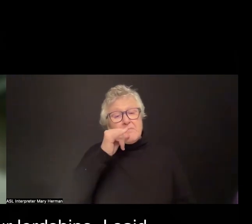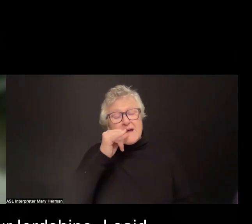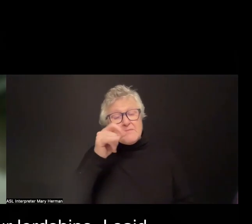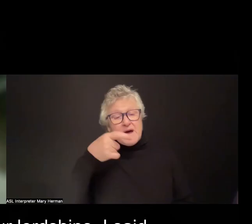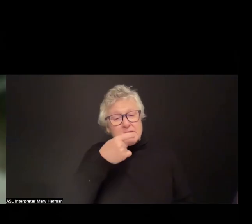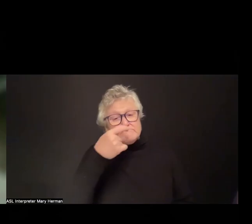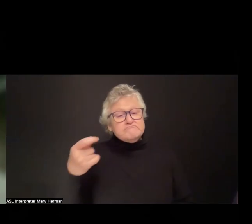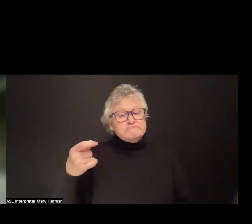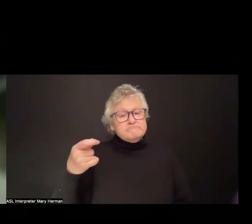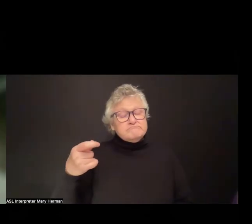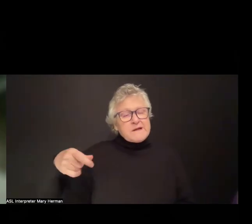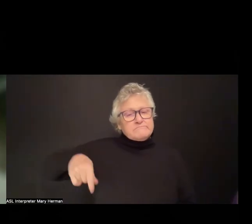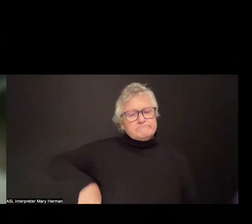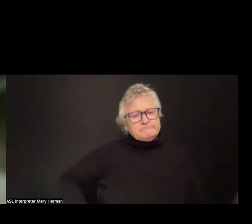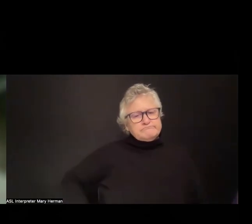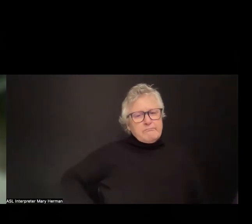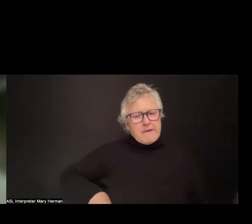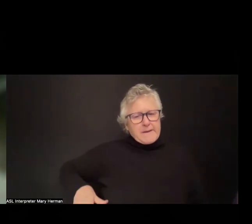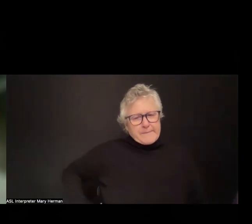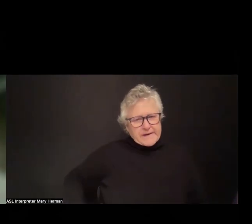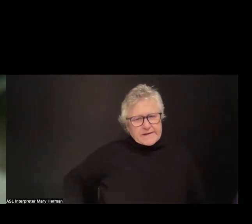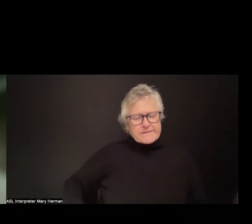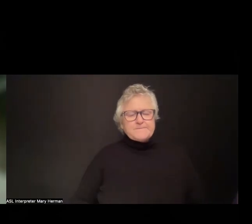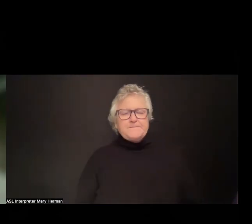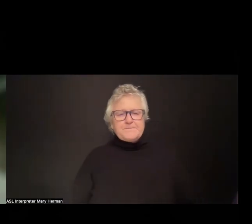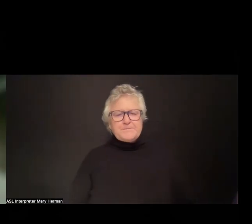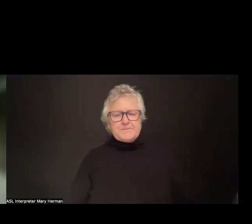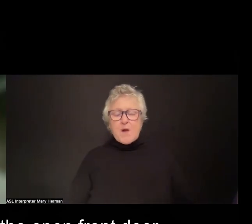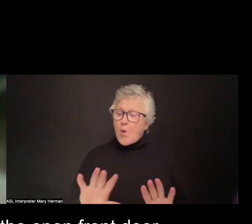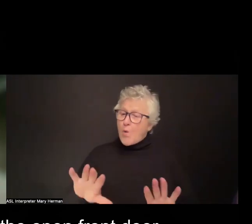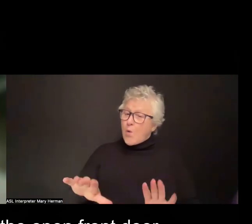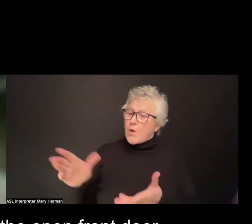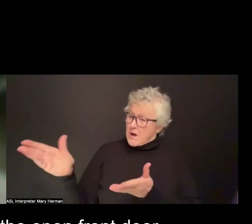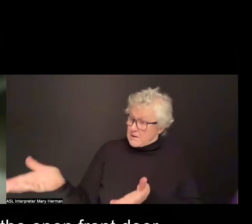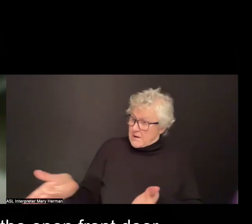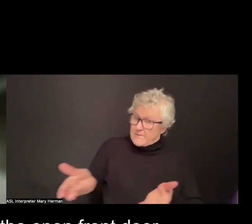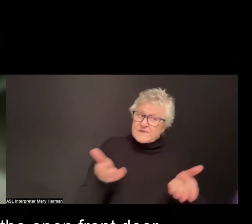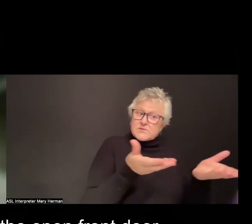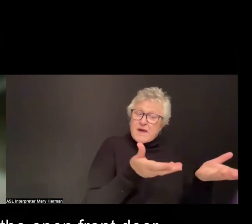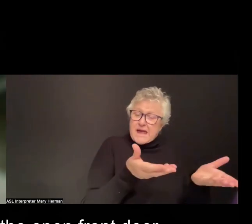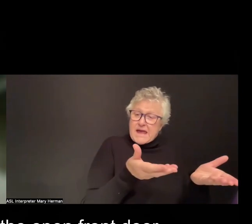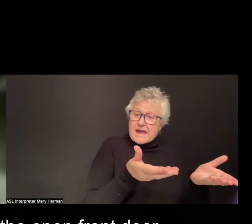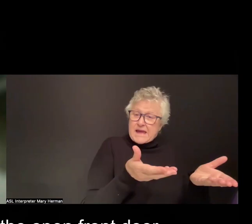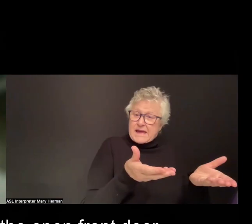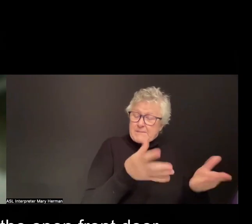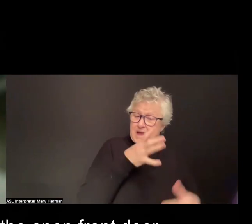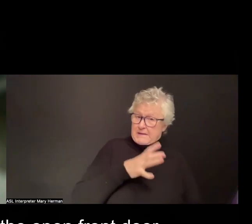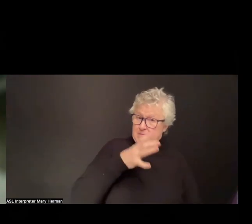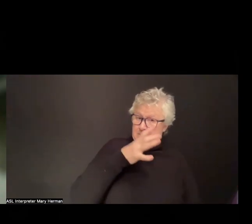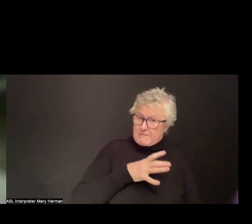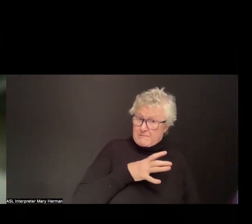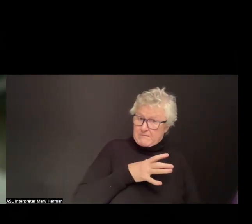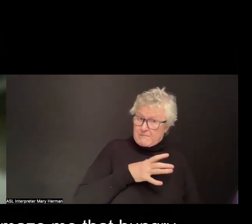my wont with the cabin boys who came my way. "Right this way, your grace." I stepped through the open front door, not bothering to see if they were